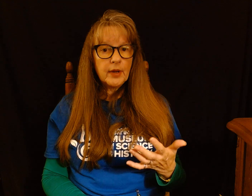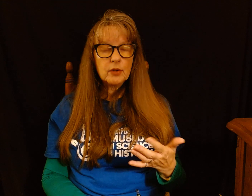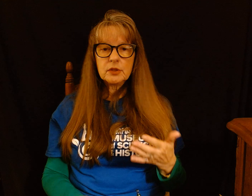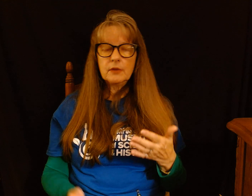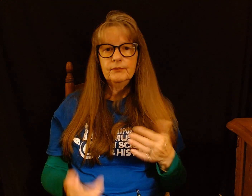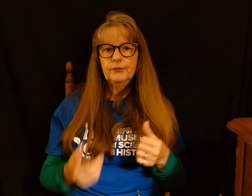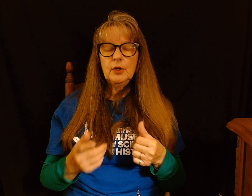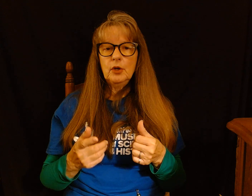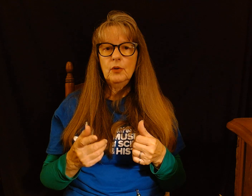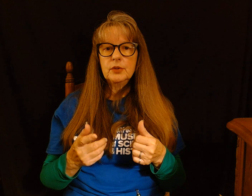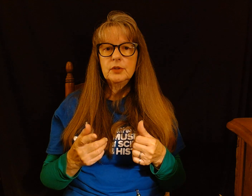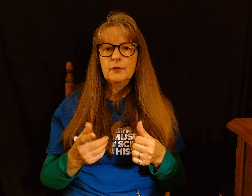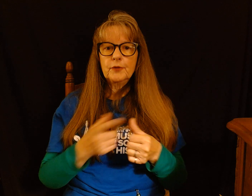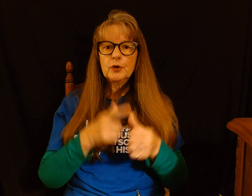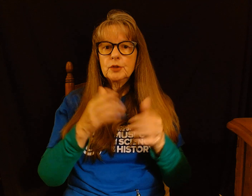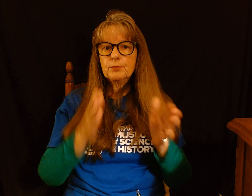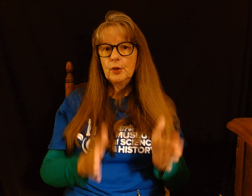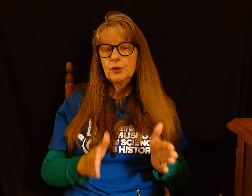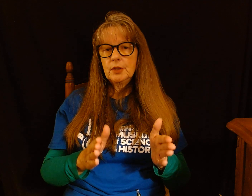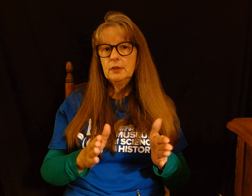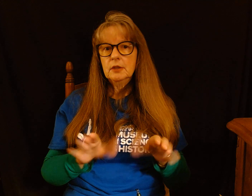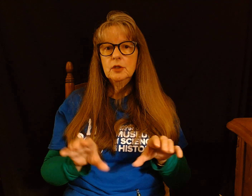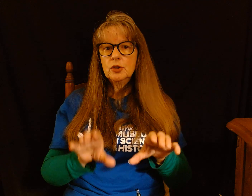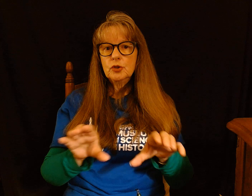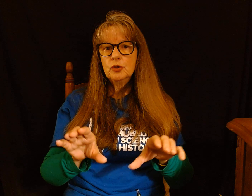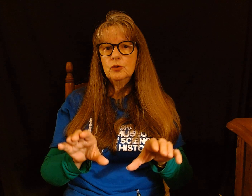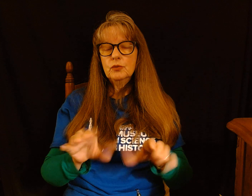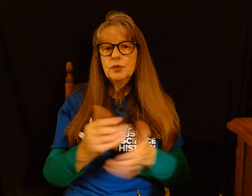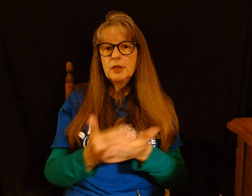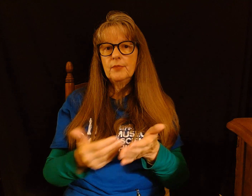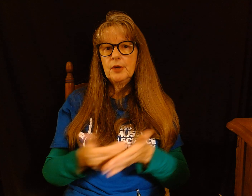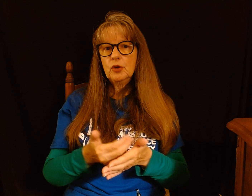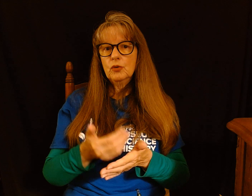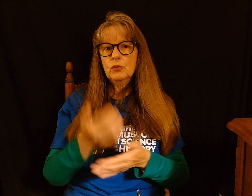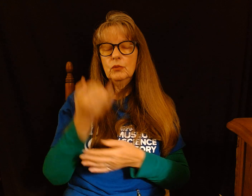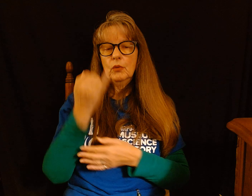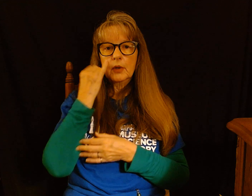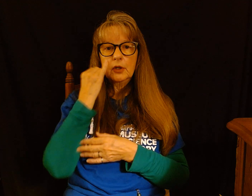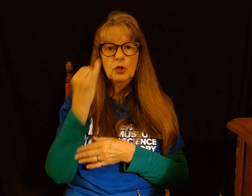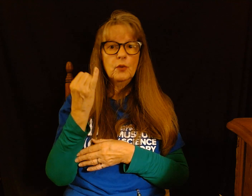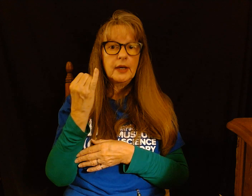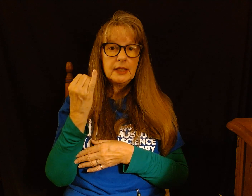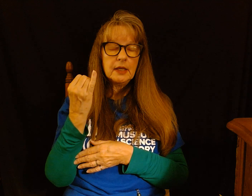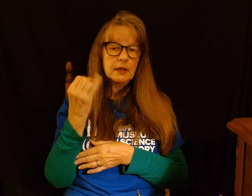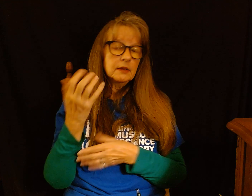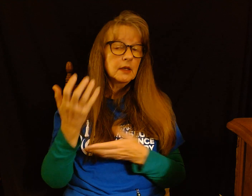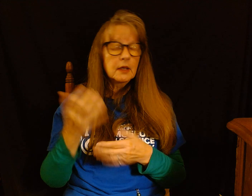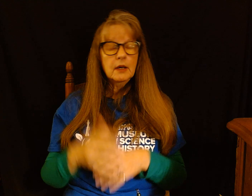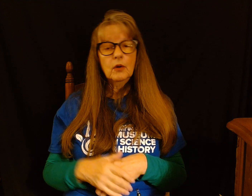as the first person to do something new, or new idea, or